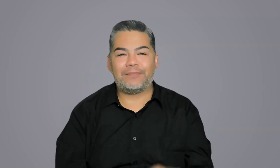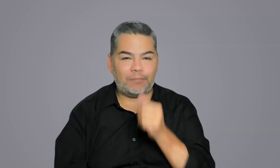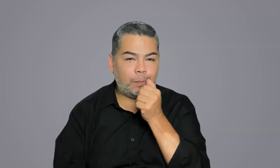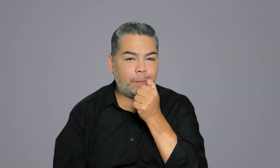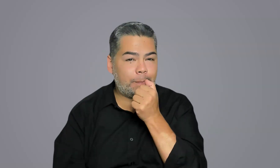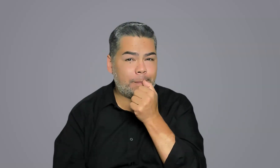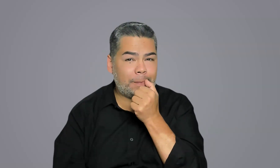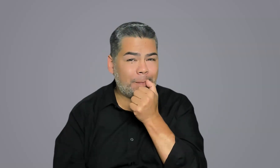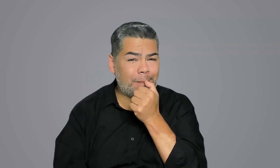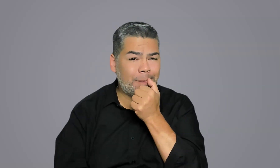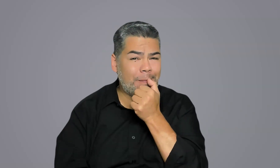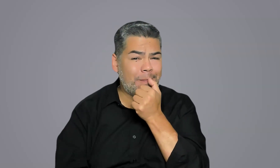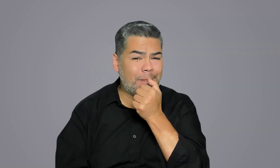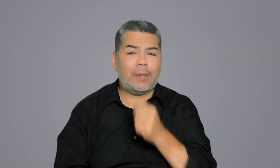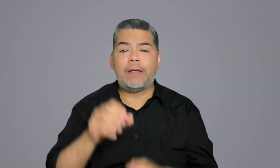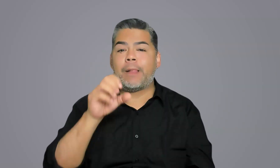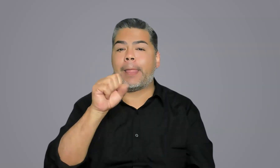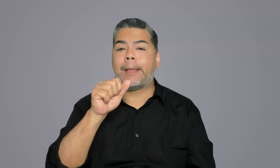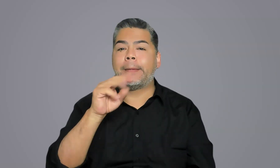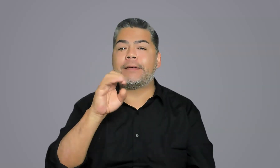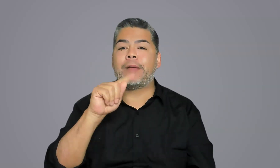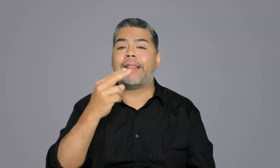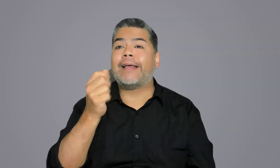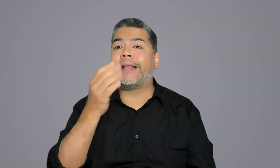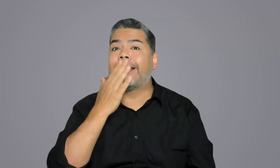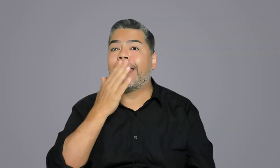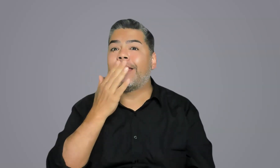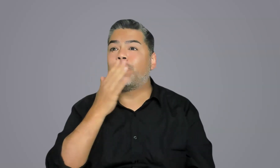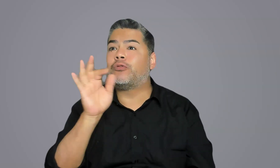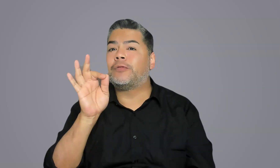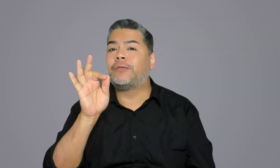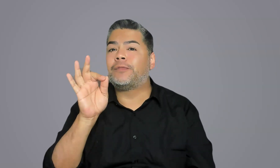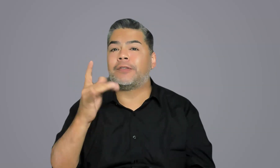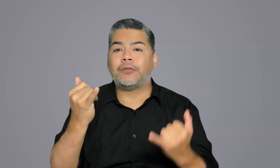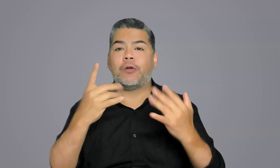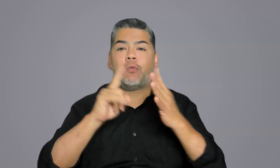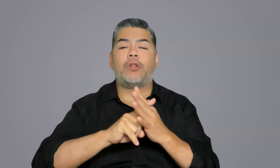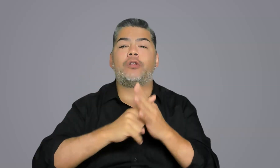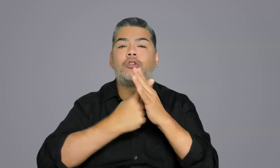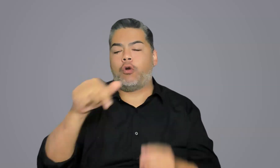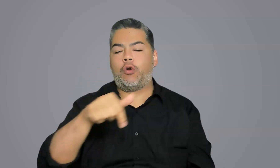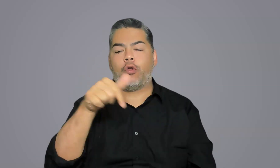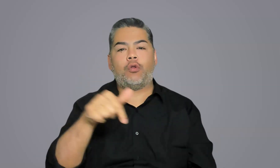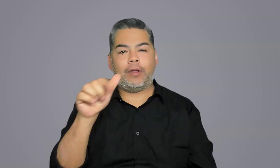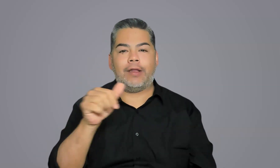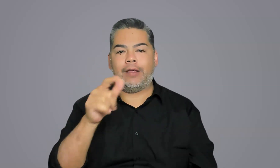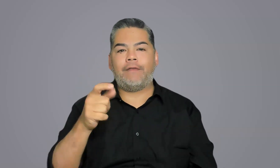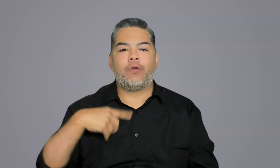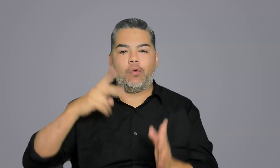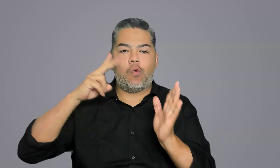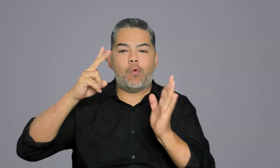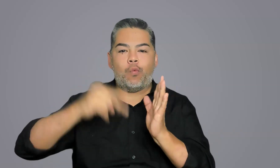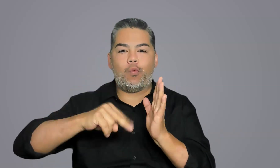And thank you, Samantha. So we're going to jump into Q&A. I think if you read the chat, a lot of